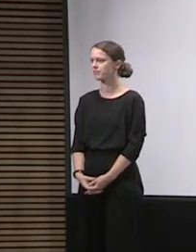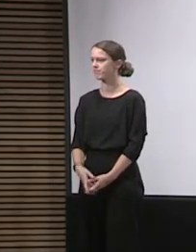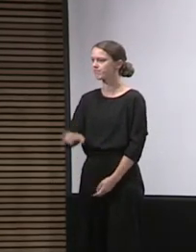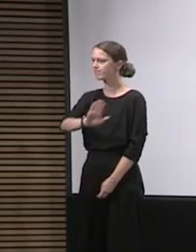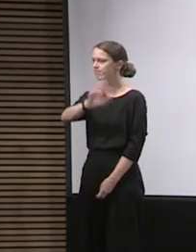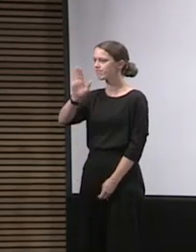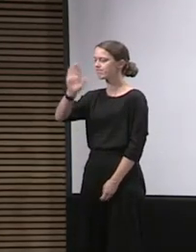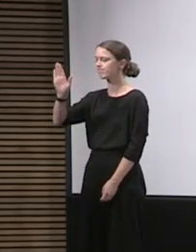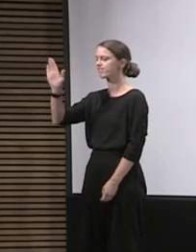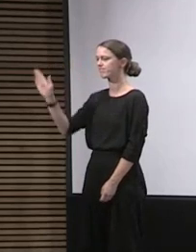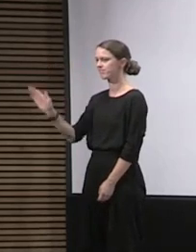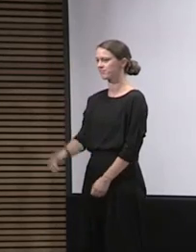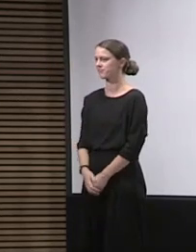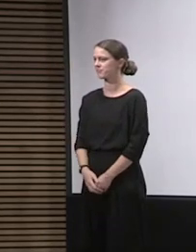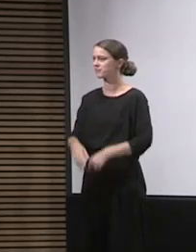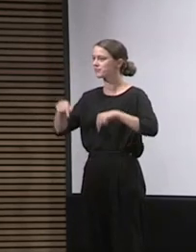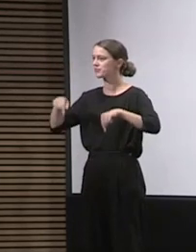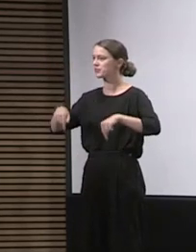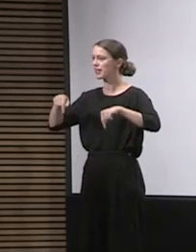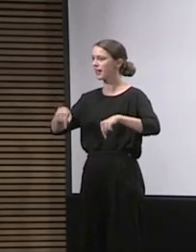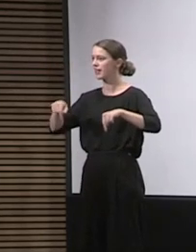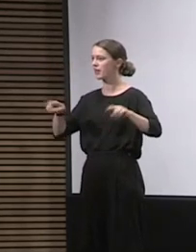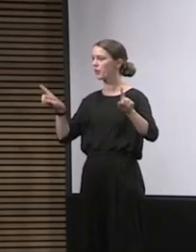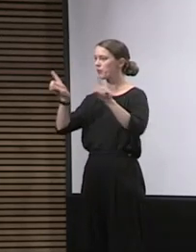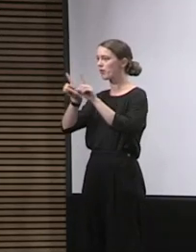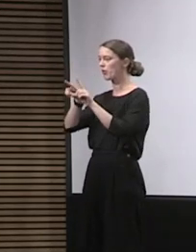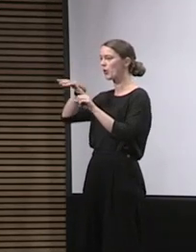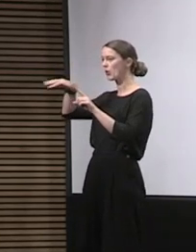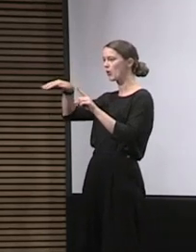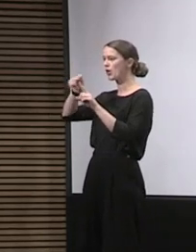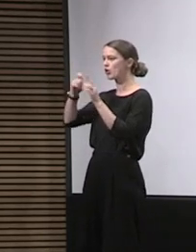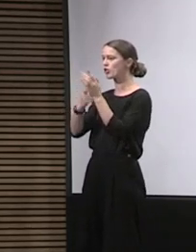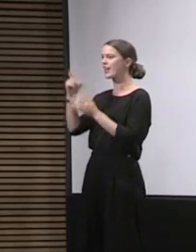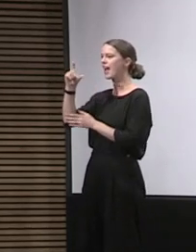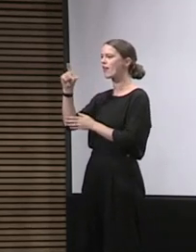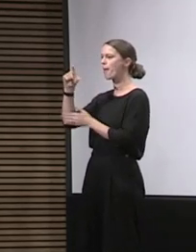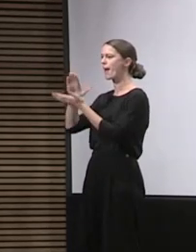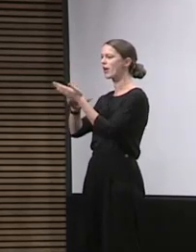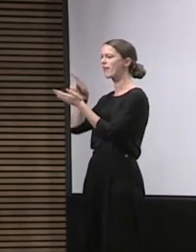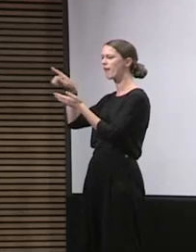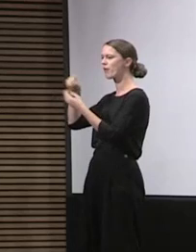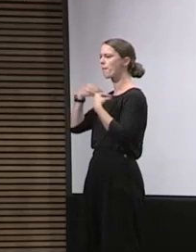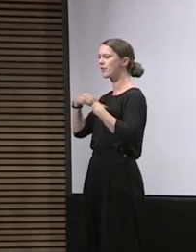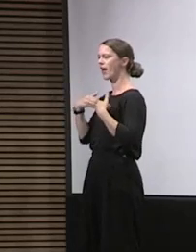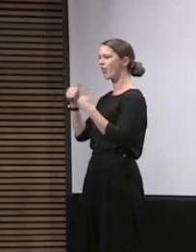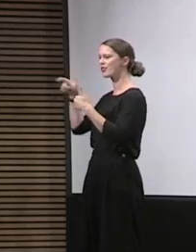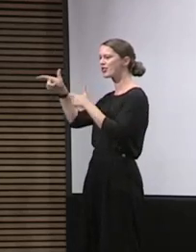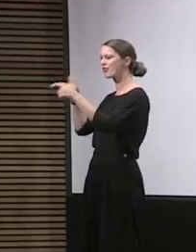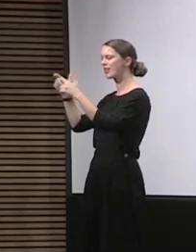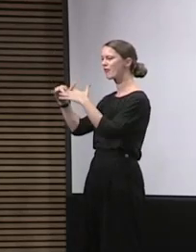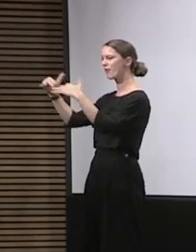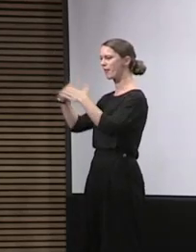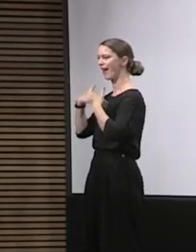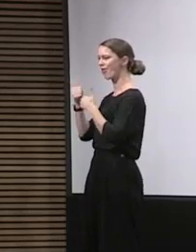Kia ora, koutou katoa. Today, I'm joined by Dr. Carolyn McElnay, the Ministry of Health's Director of Public